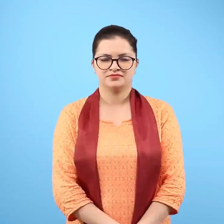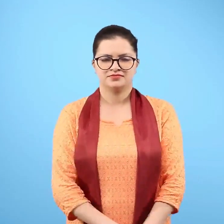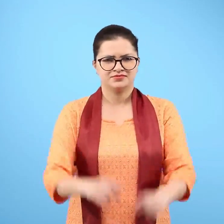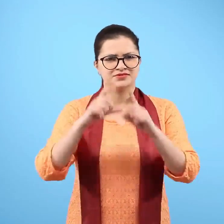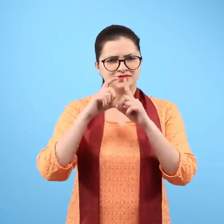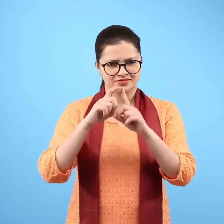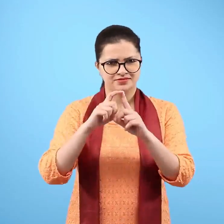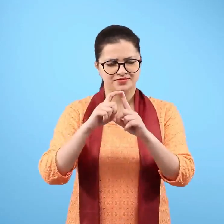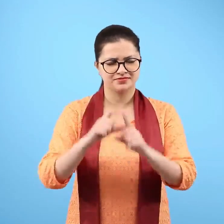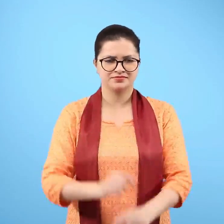D.